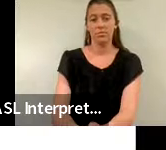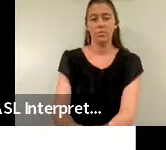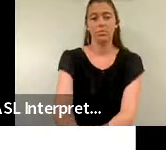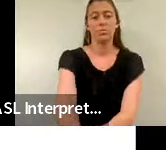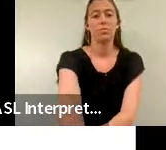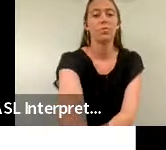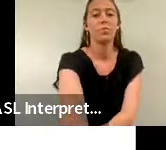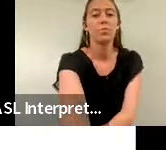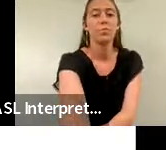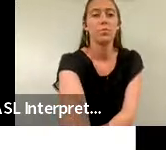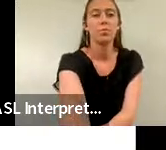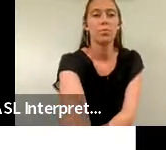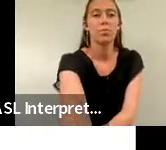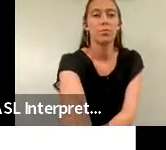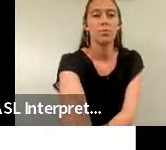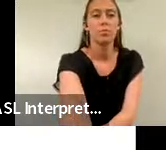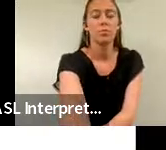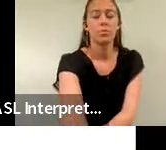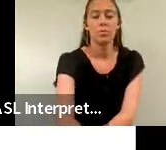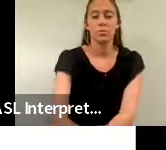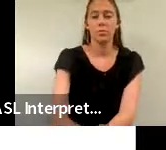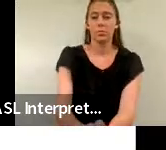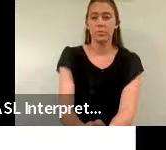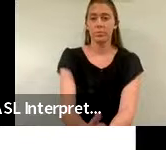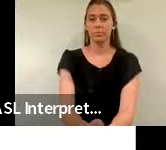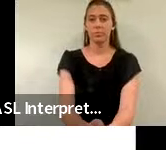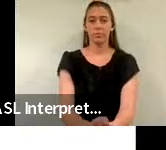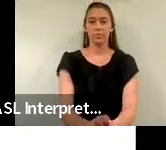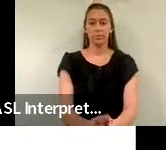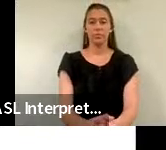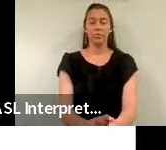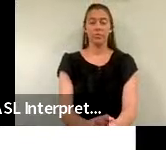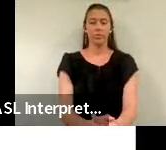seleccione, por favor, la opción de español. Muy amables. Gracias.